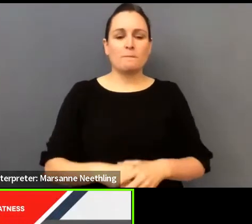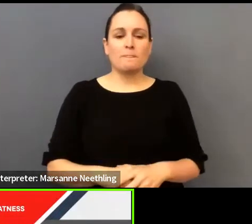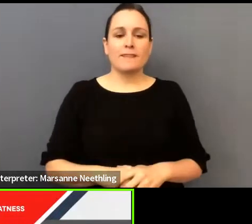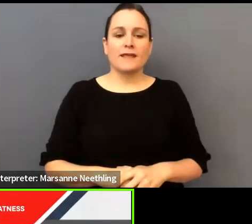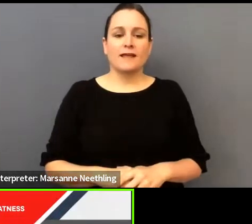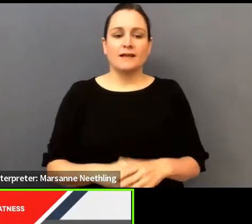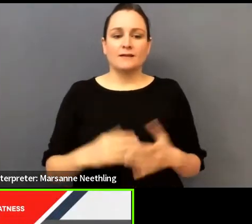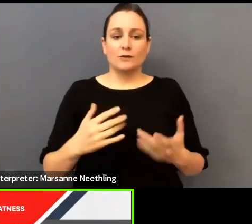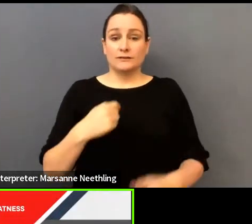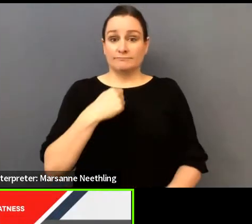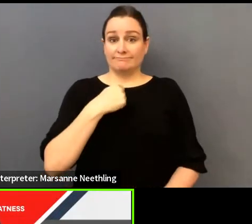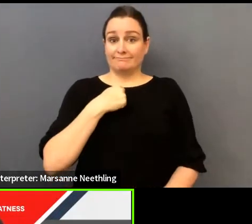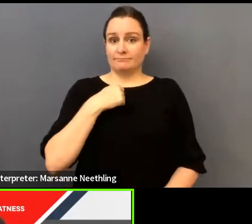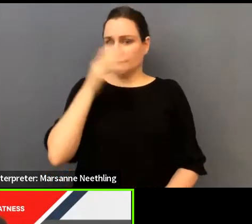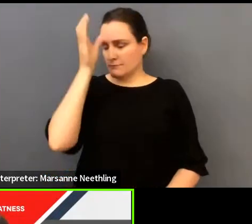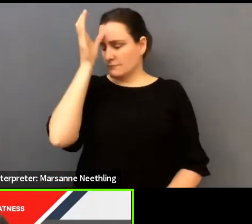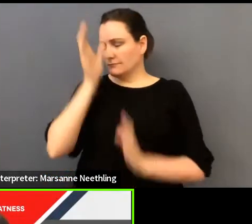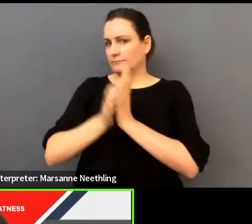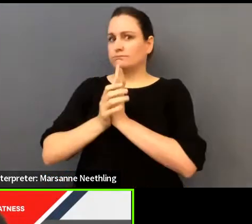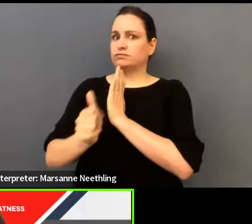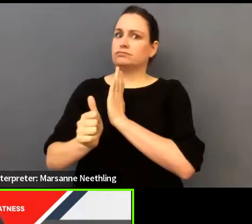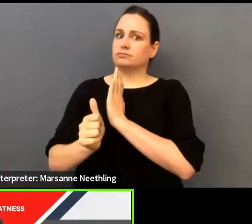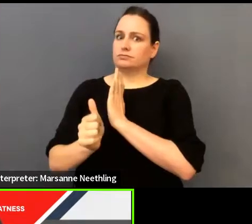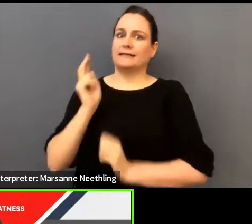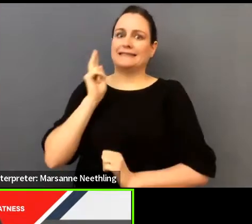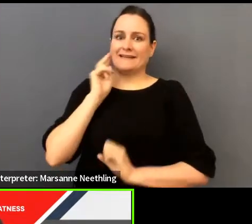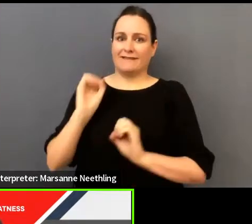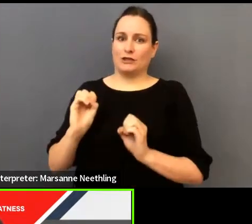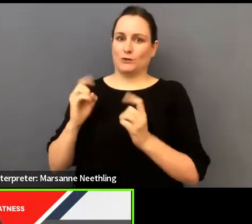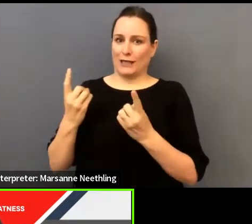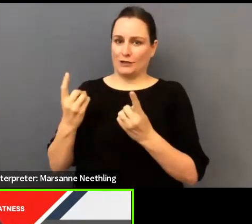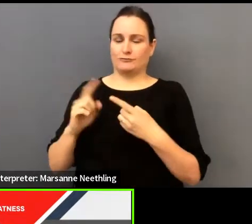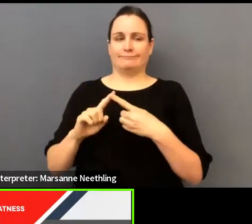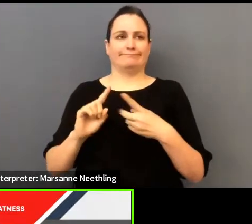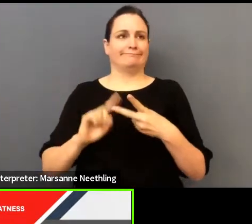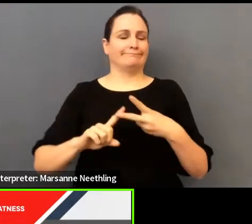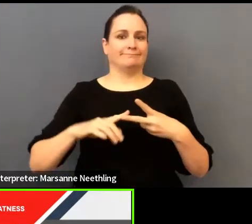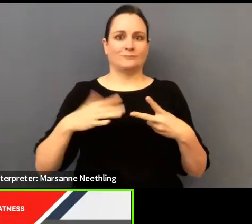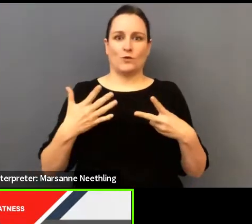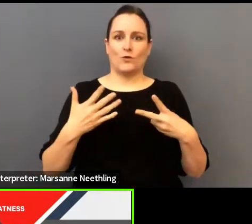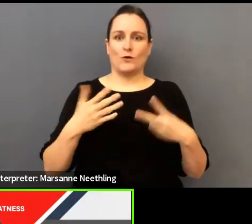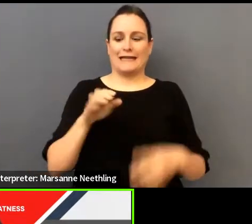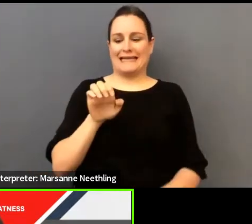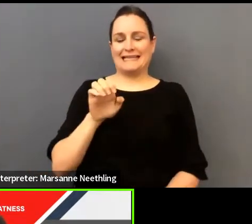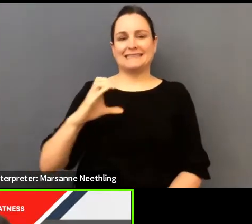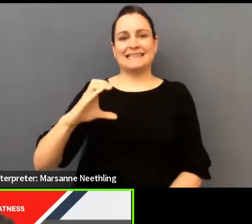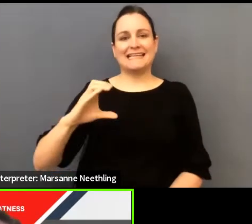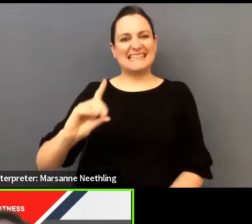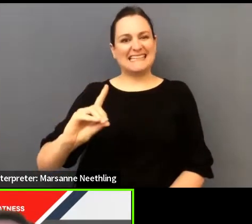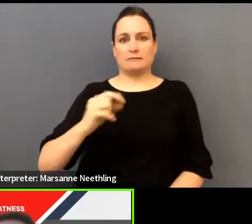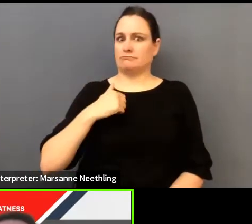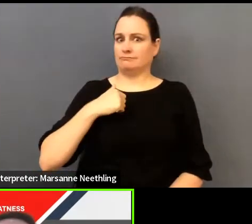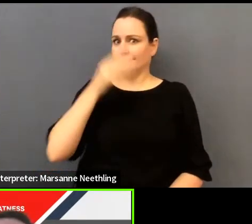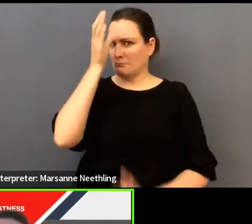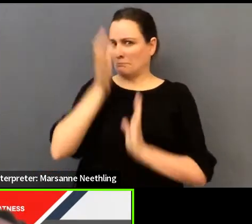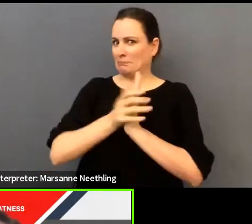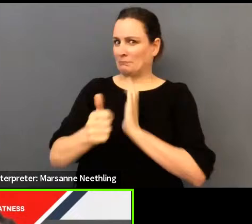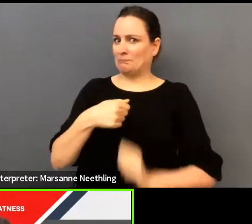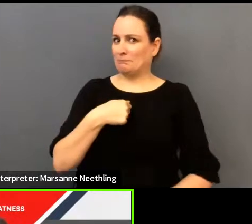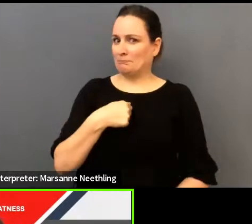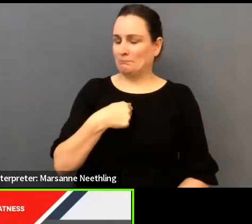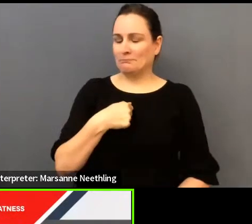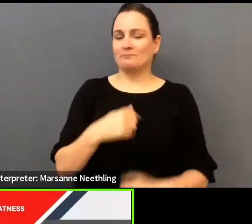not an expert on education or early career or early childhood development.